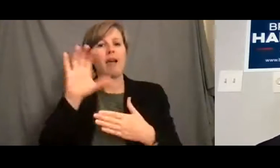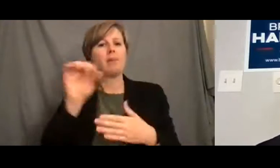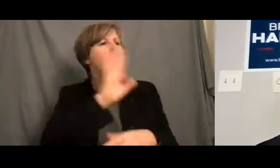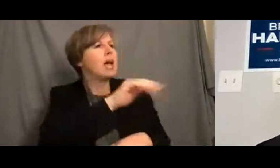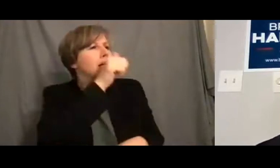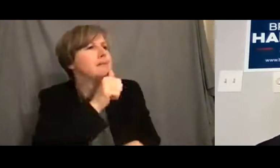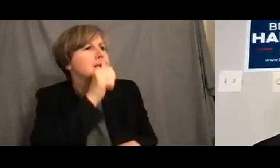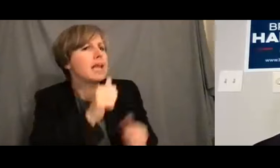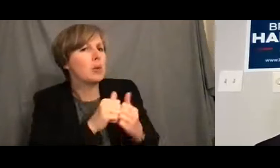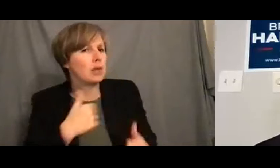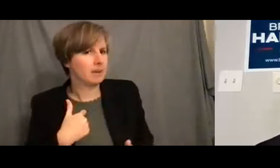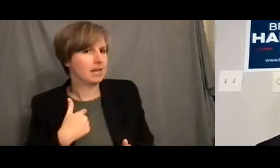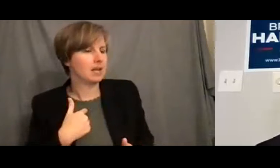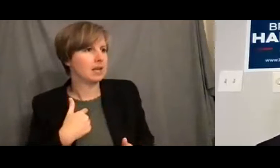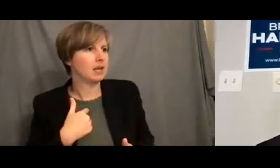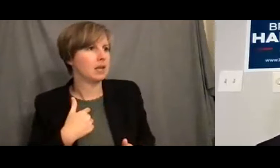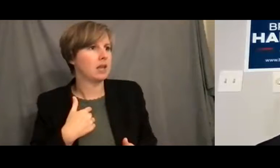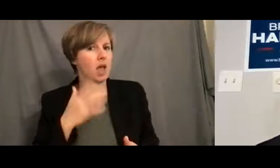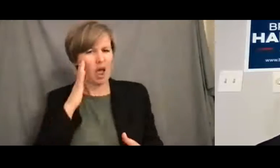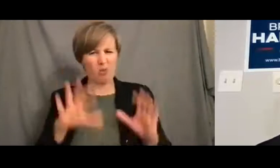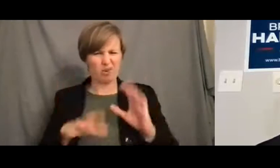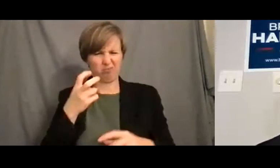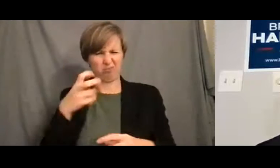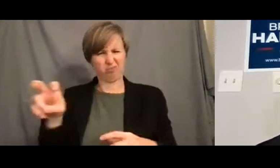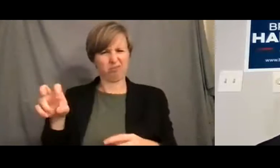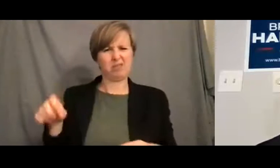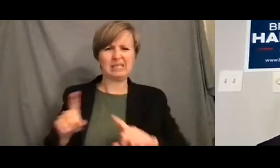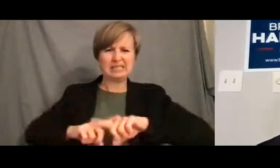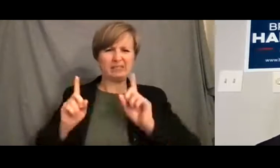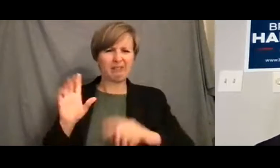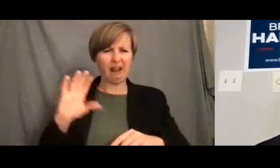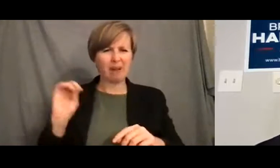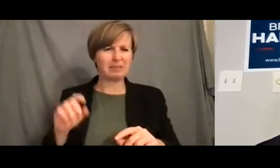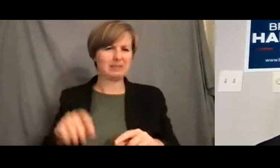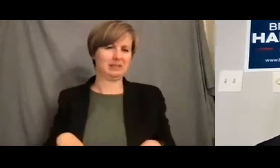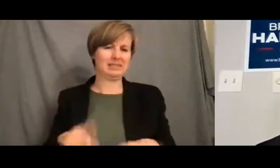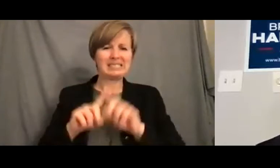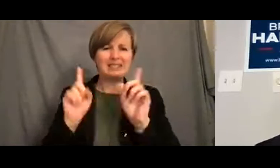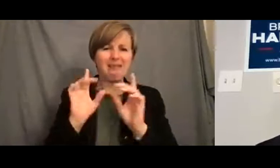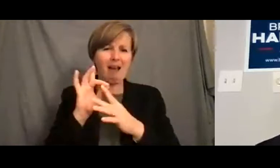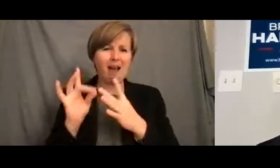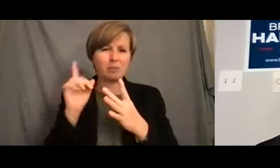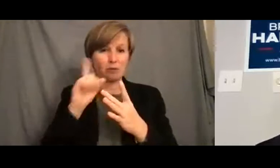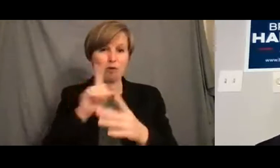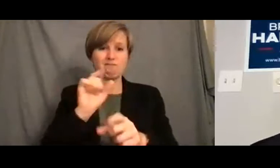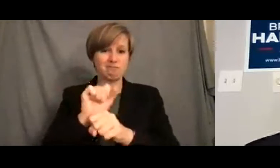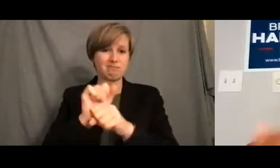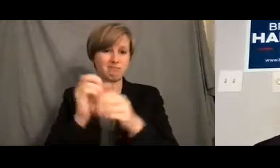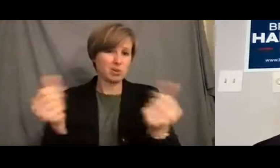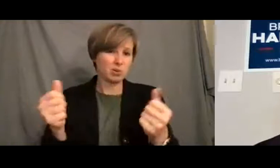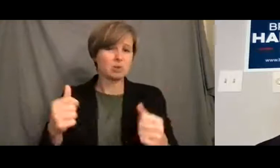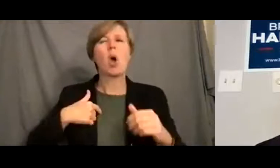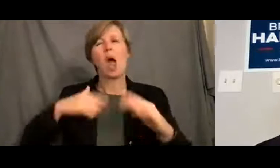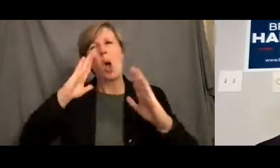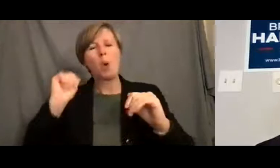me. I'm going to go find a new company and a new option to get a solution. So I hope that we can build upon this. I hope the